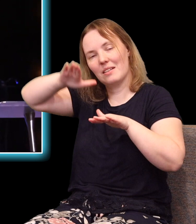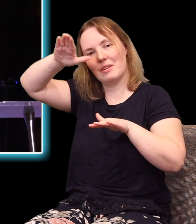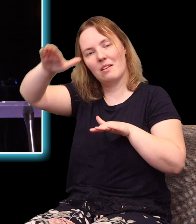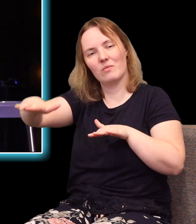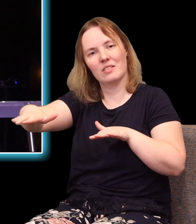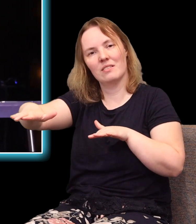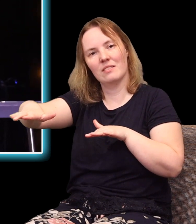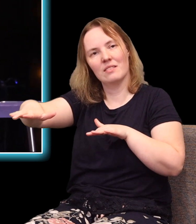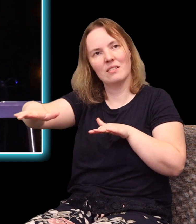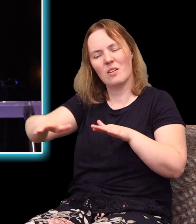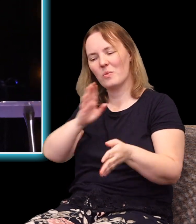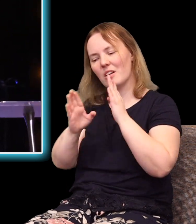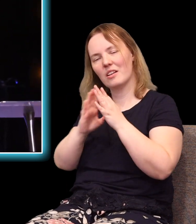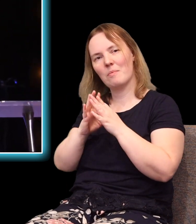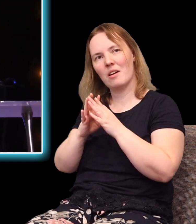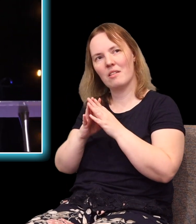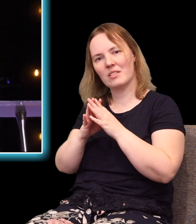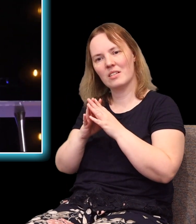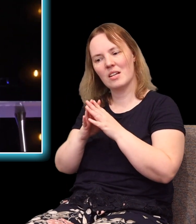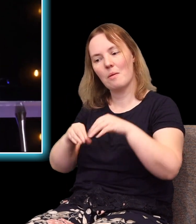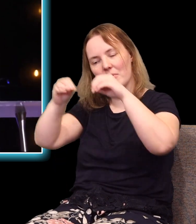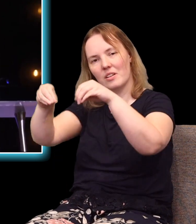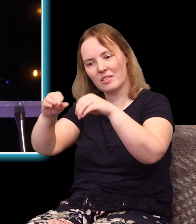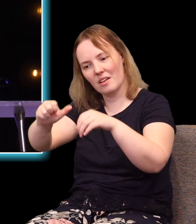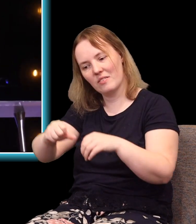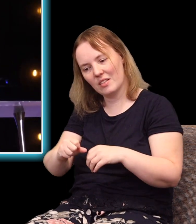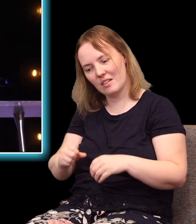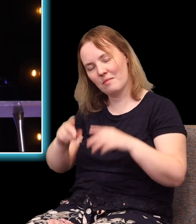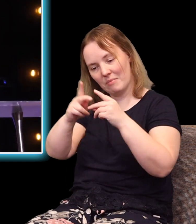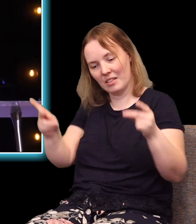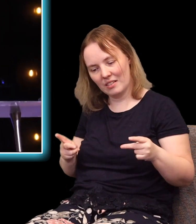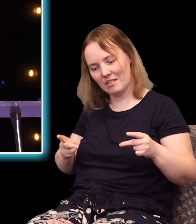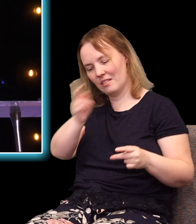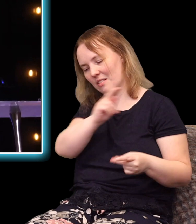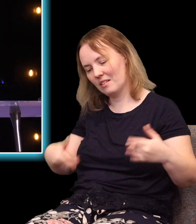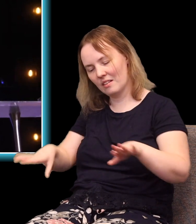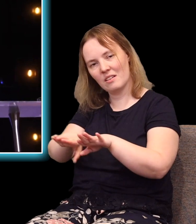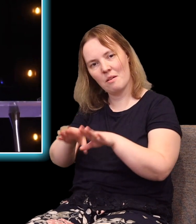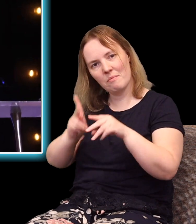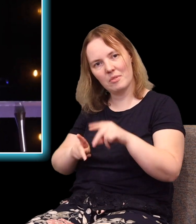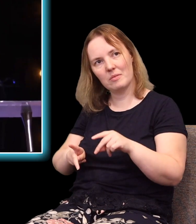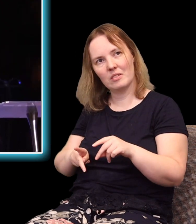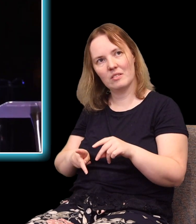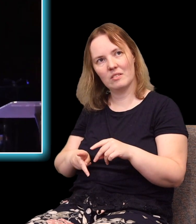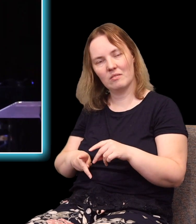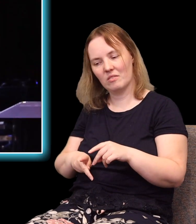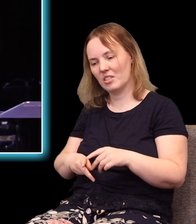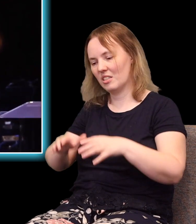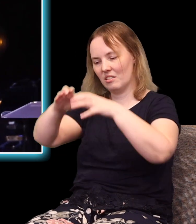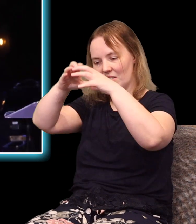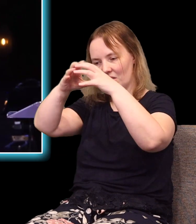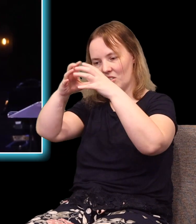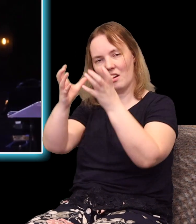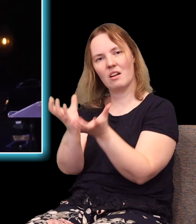about stepping out. We talk about what? We're talking about putting ourselves in place as kingdom people, whereas Paul says people see that we are just